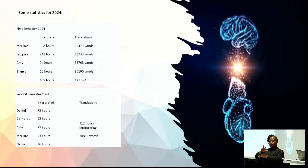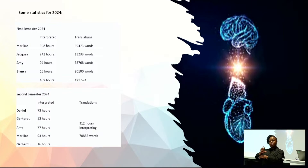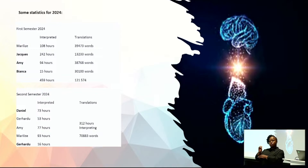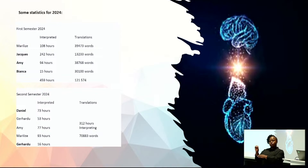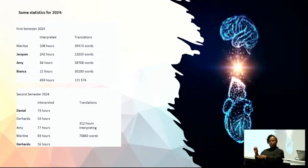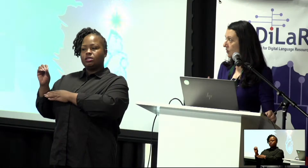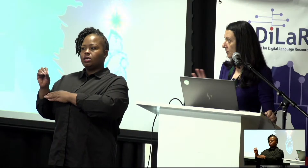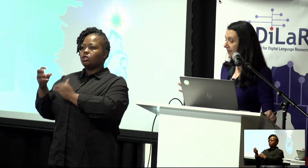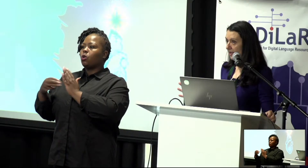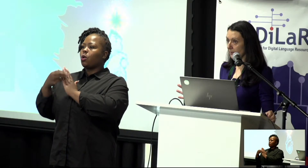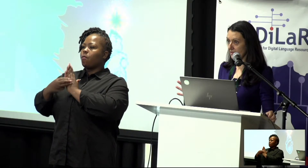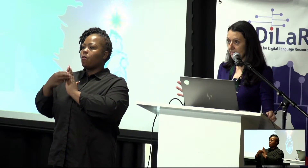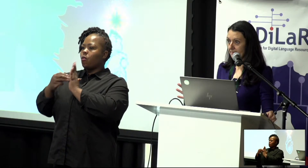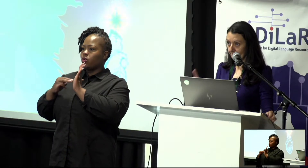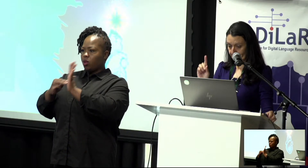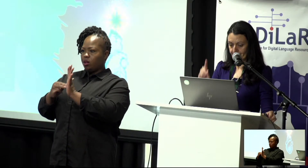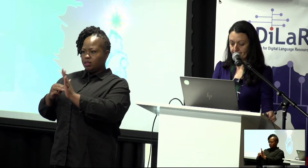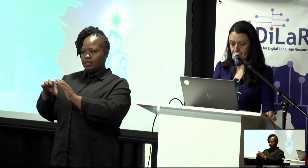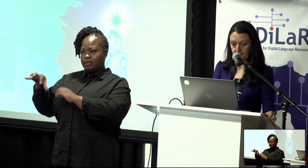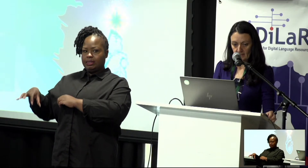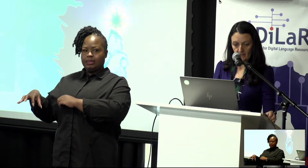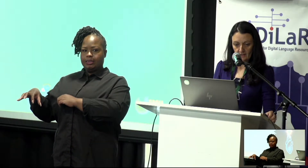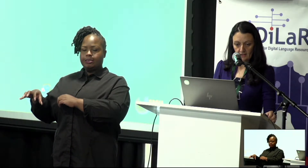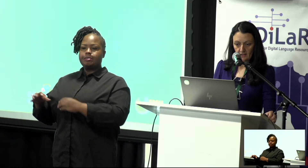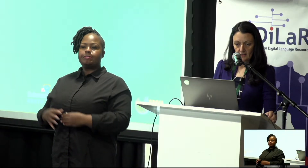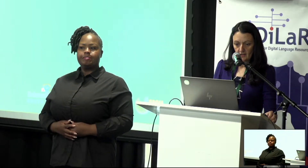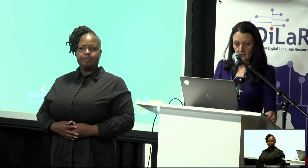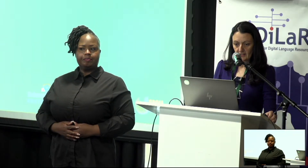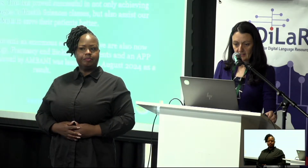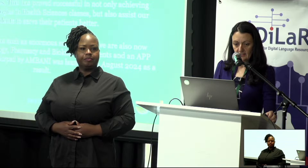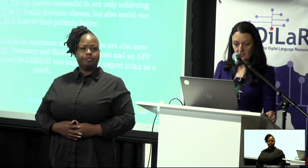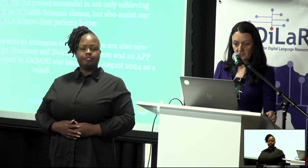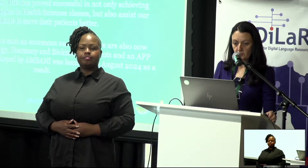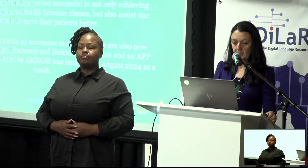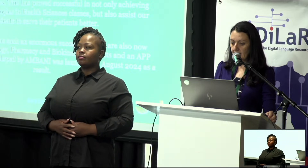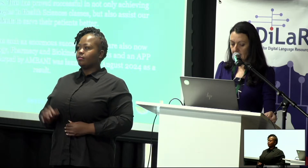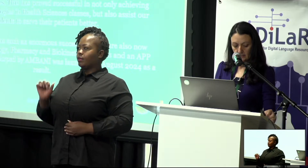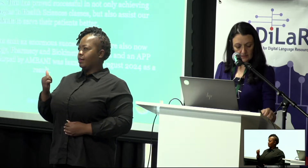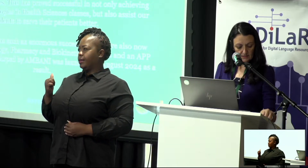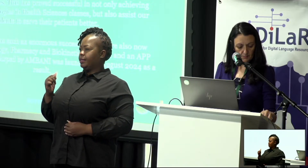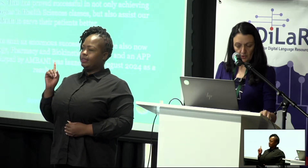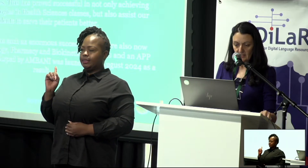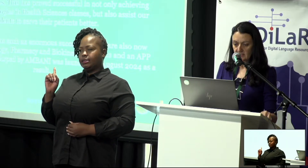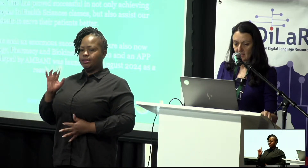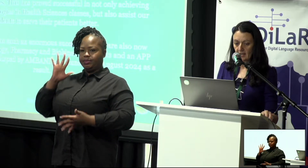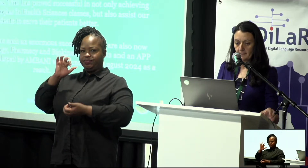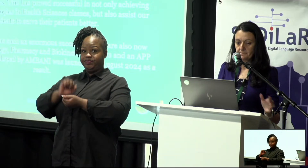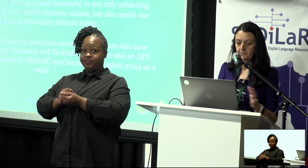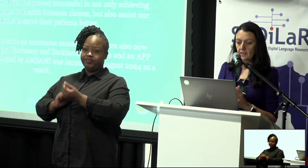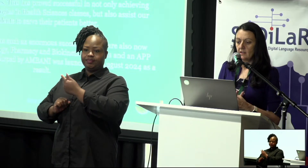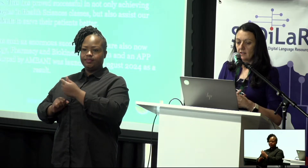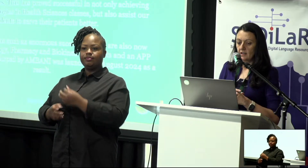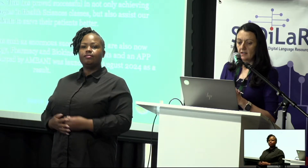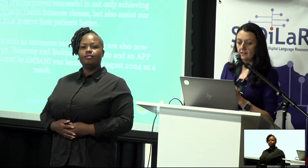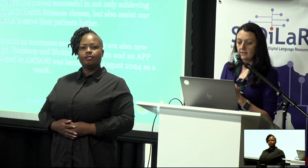800 modules across the campus. All right, then just to quickly summarize,